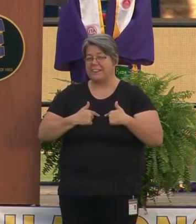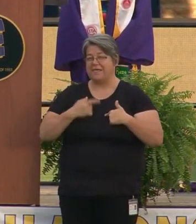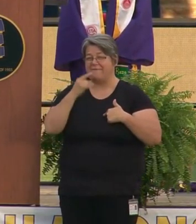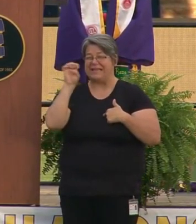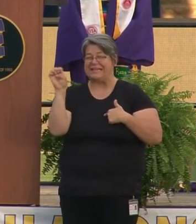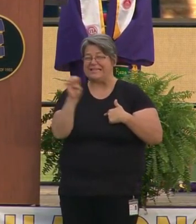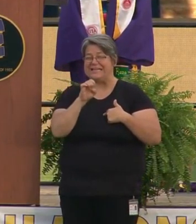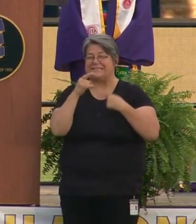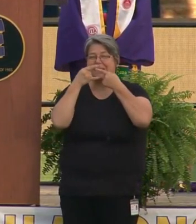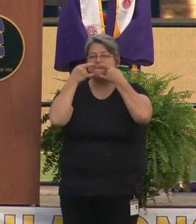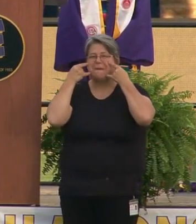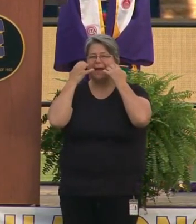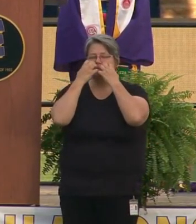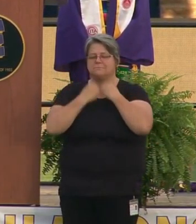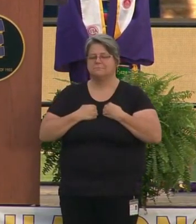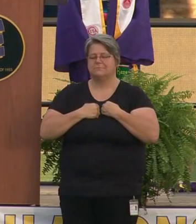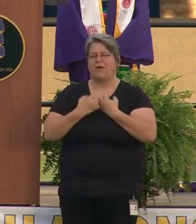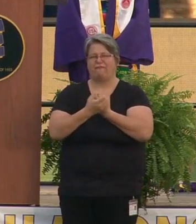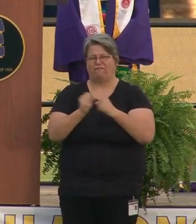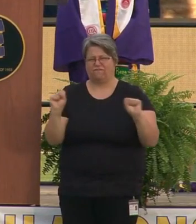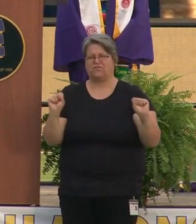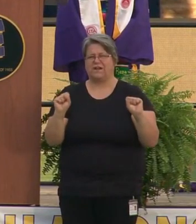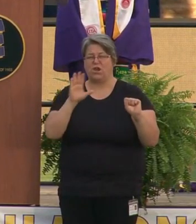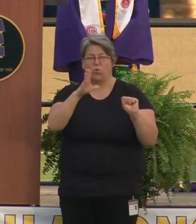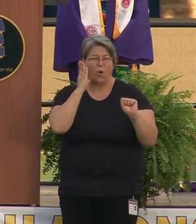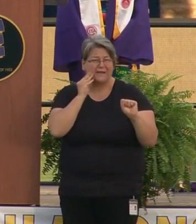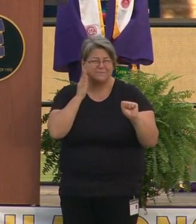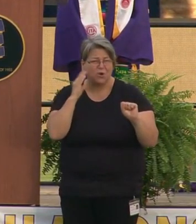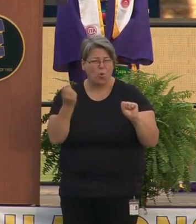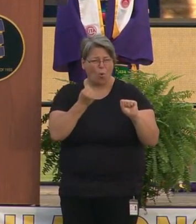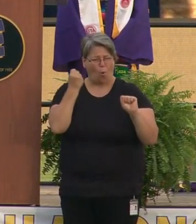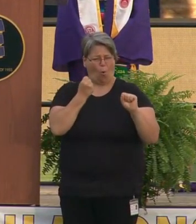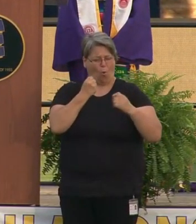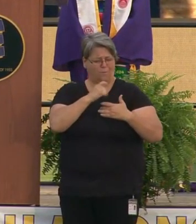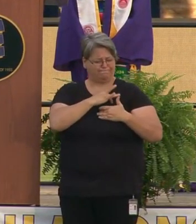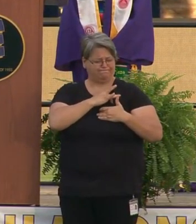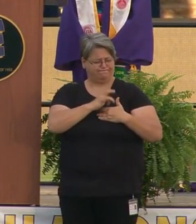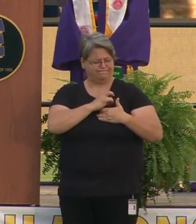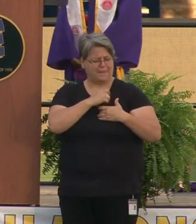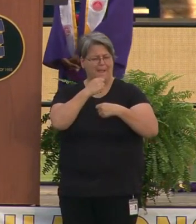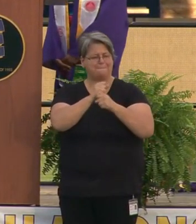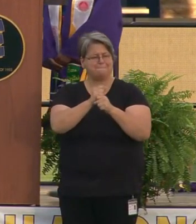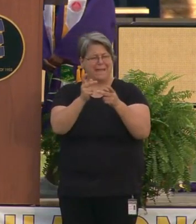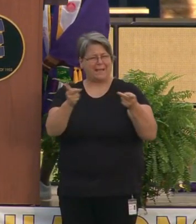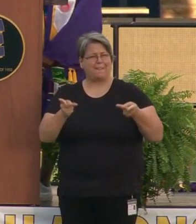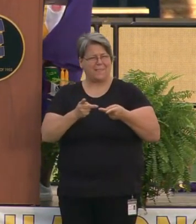mask-free, because you and the experience you hold make places better.